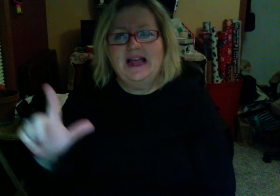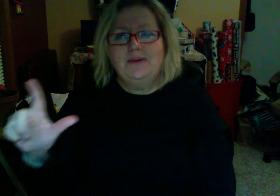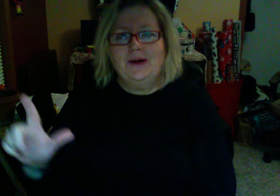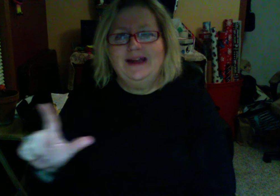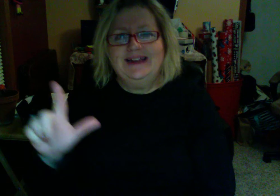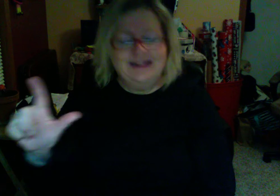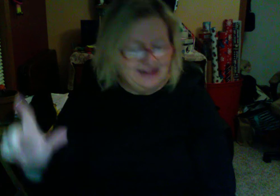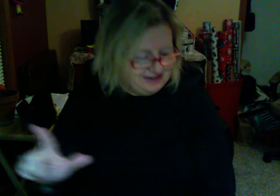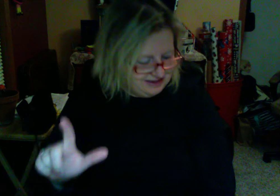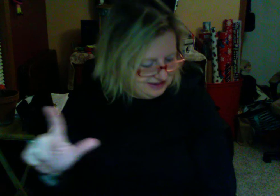Library.